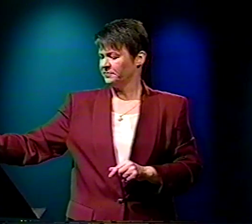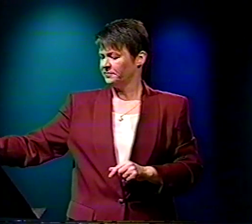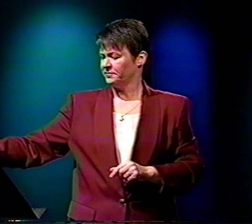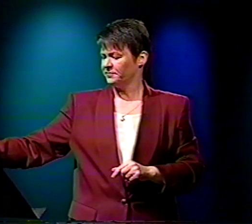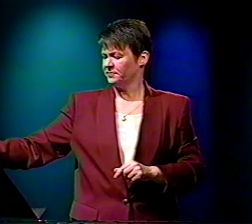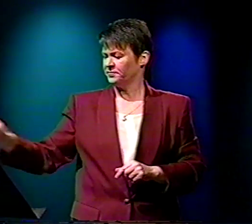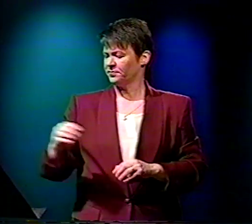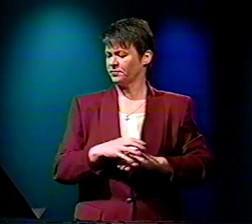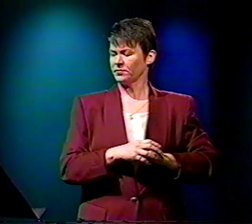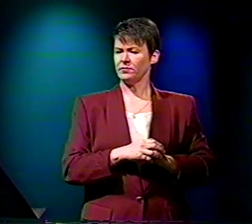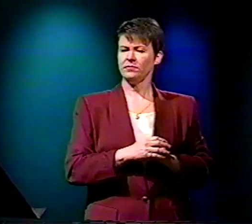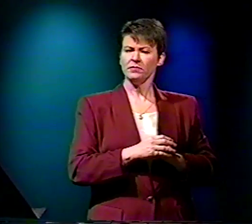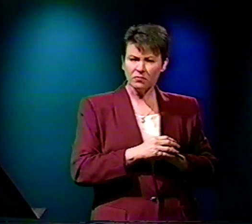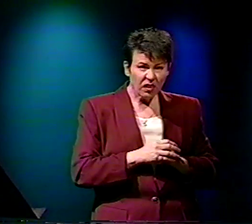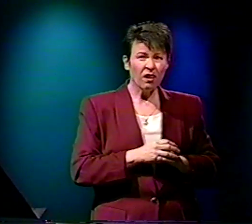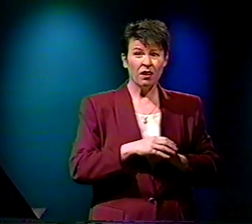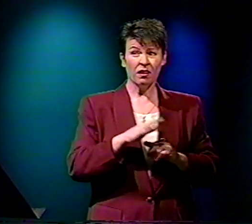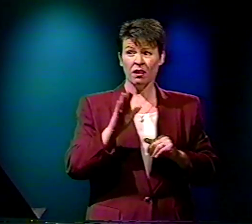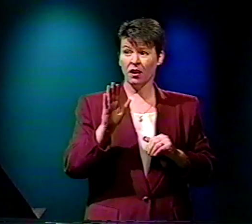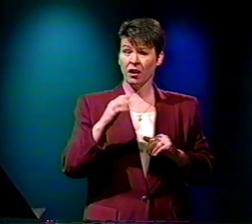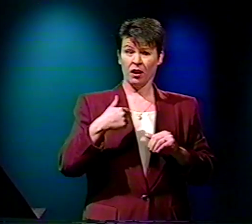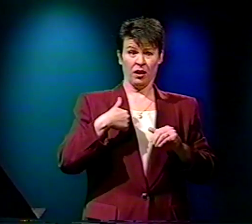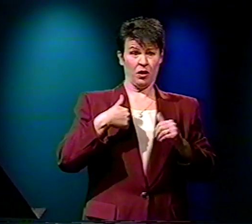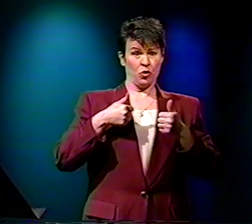find good sites for employment.